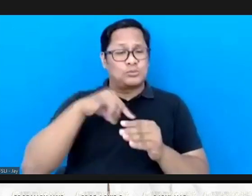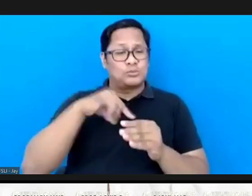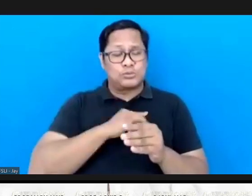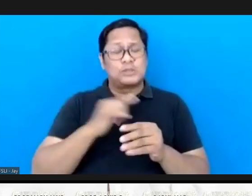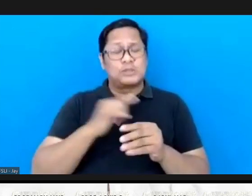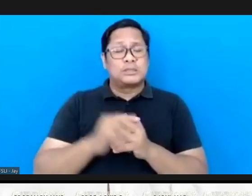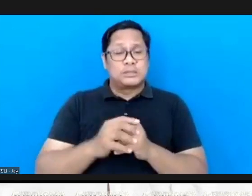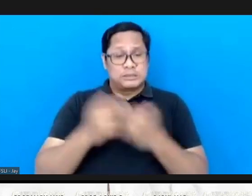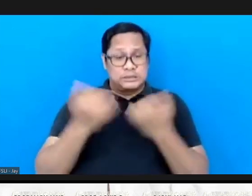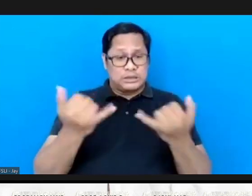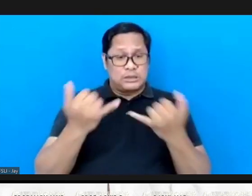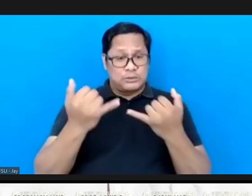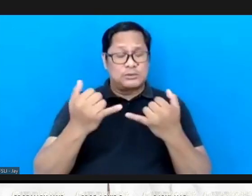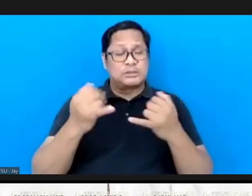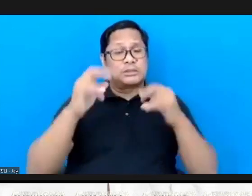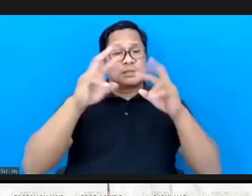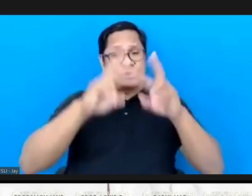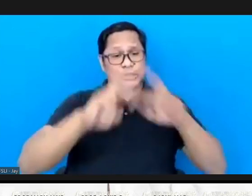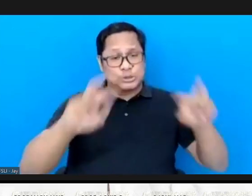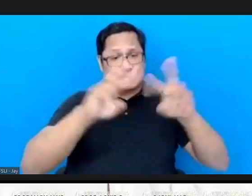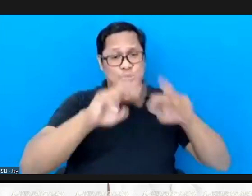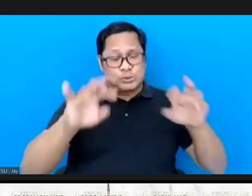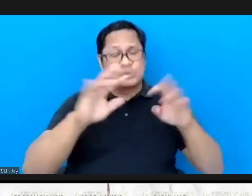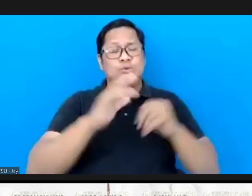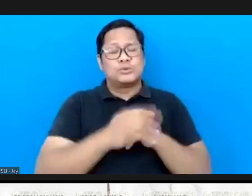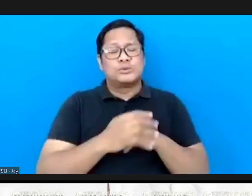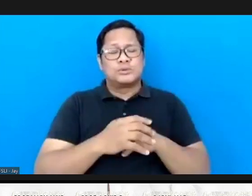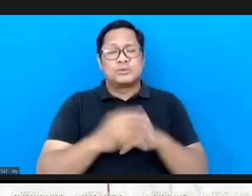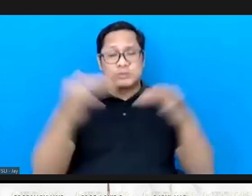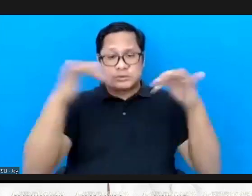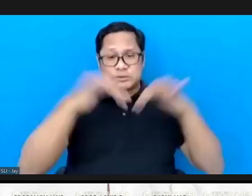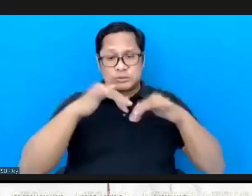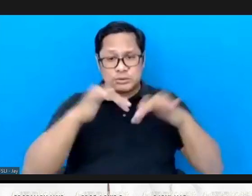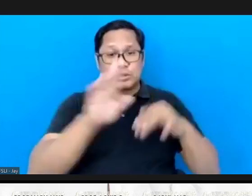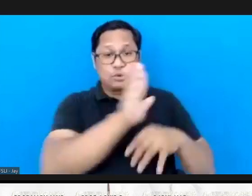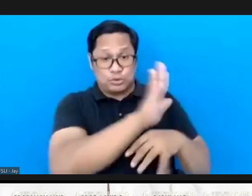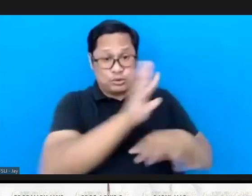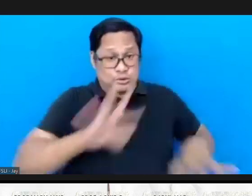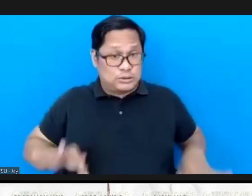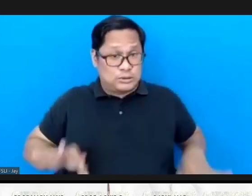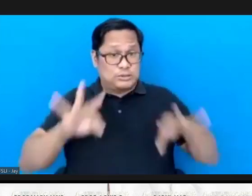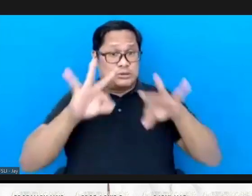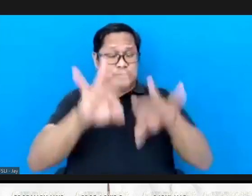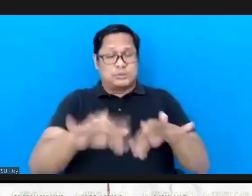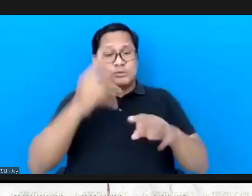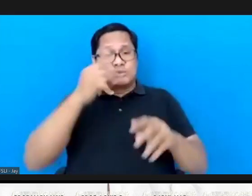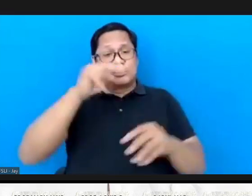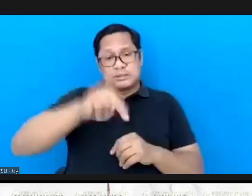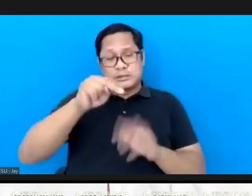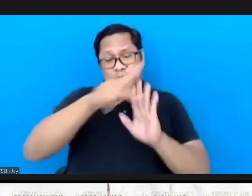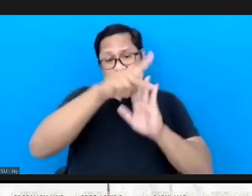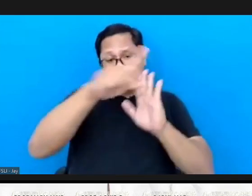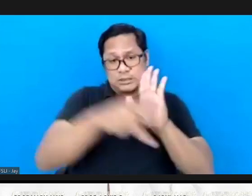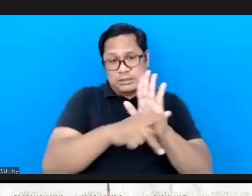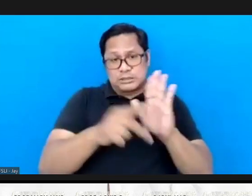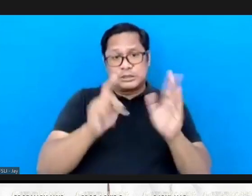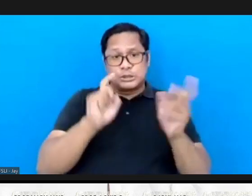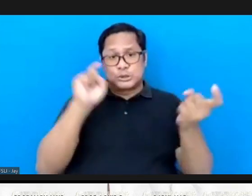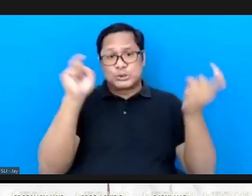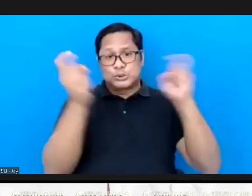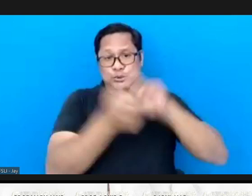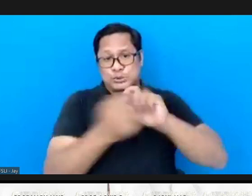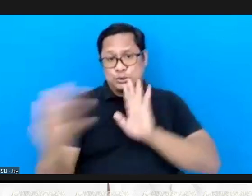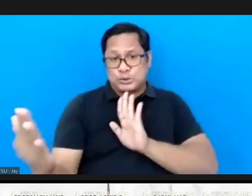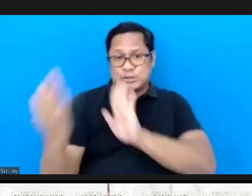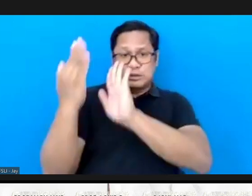research forum your relevant insightful contributions for the needed policy reforms to address